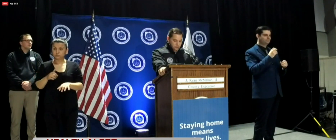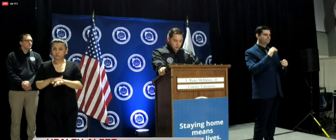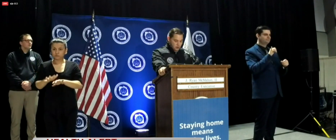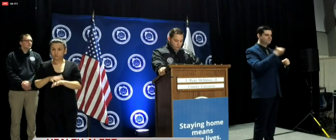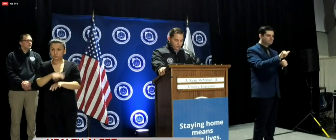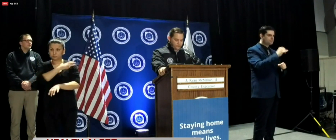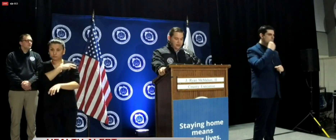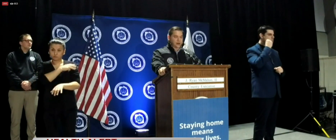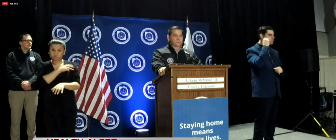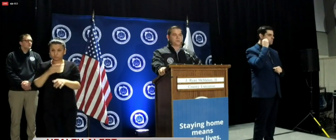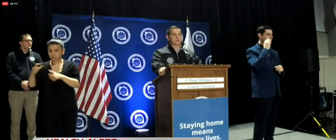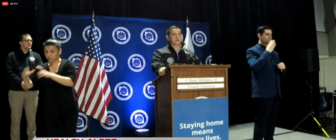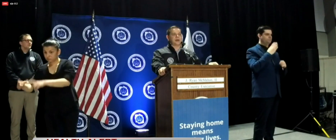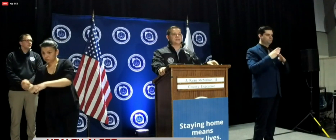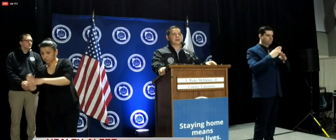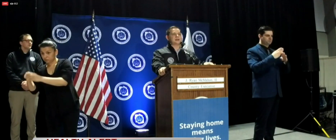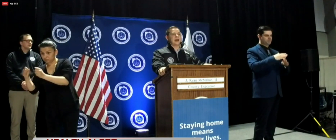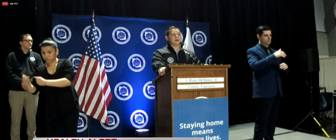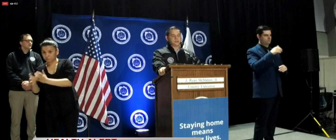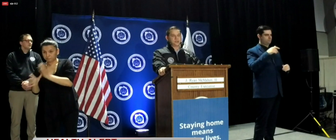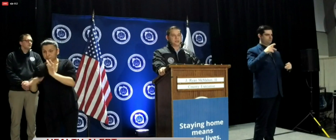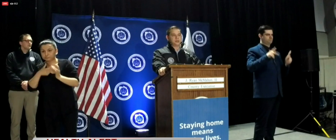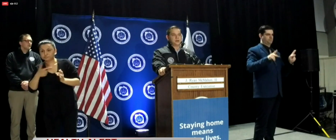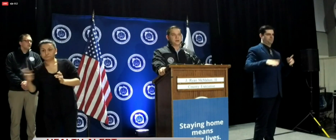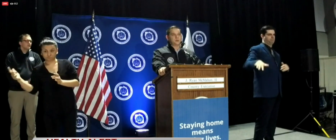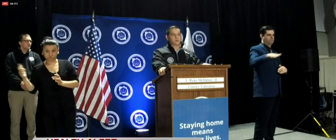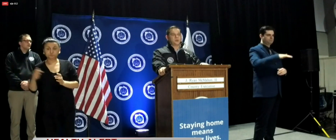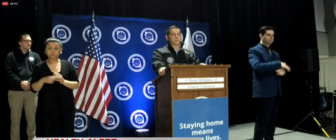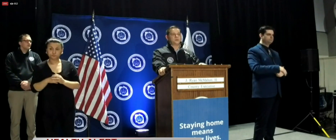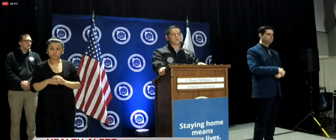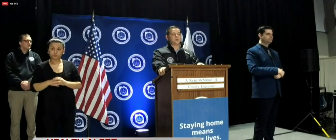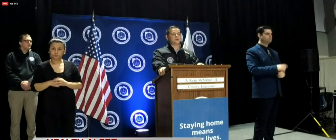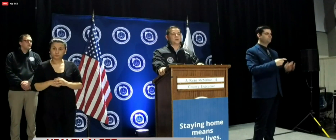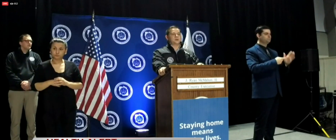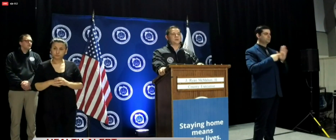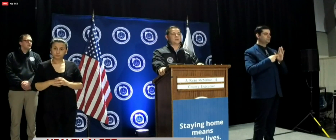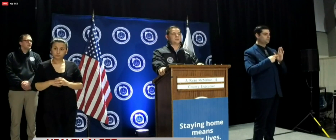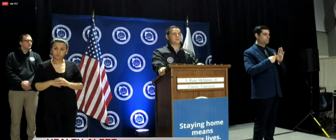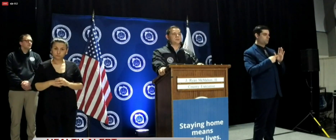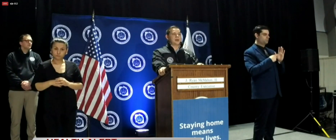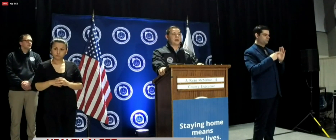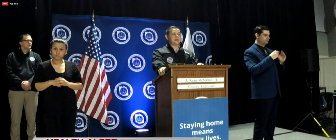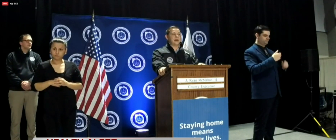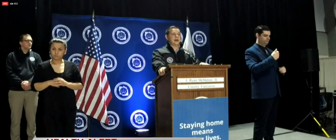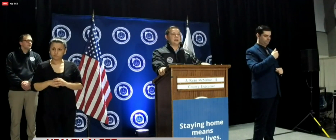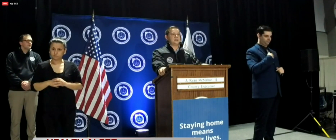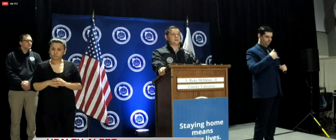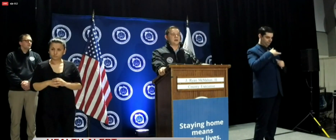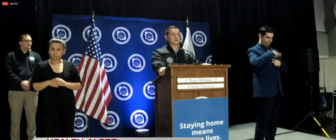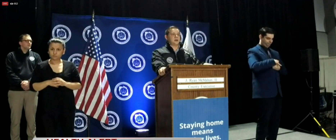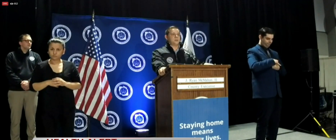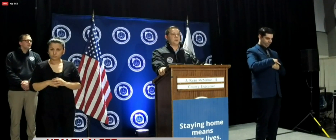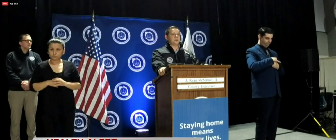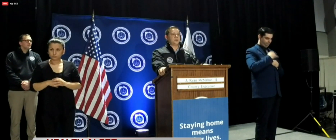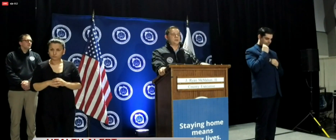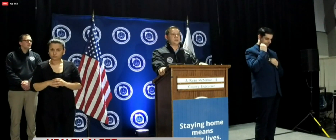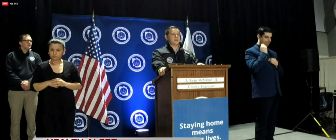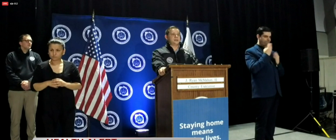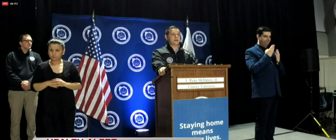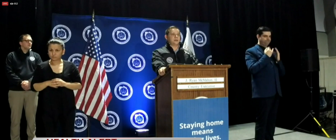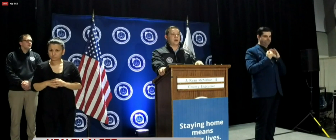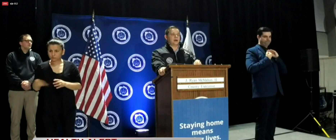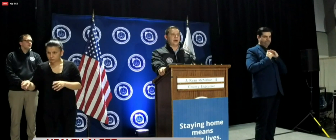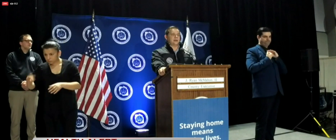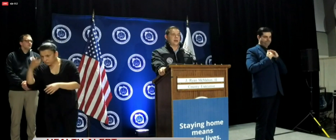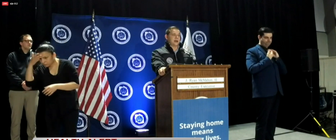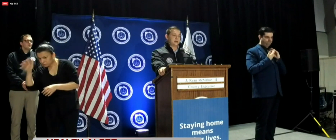isolation. We've set up and utilized technology for people to put their symptoms online and start putting those in a